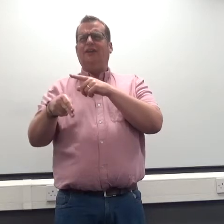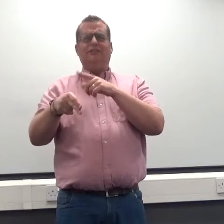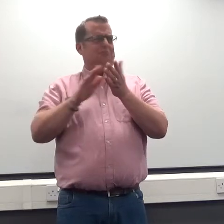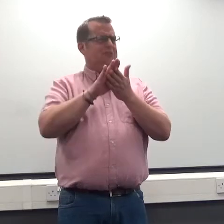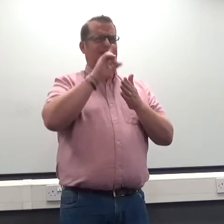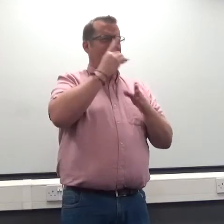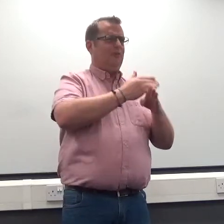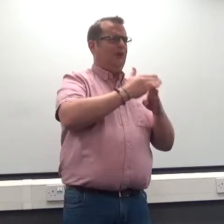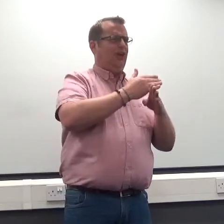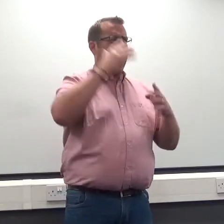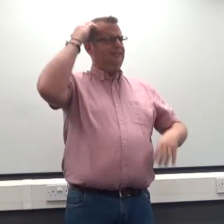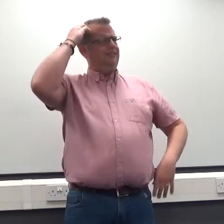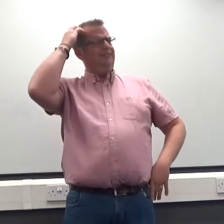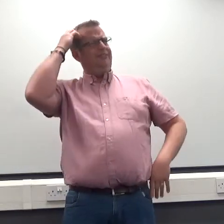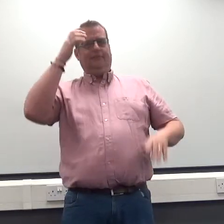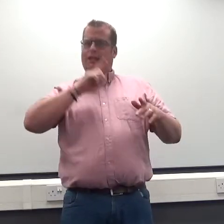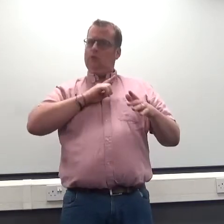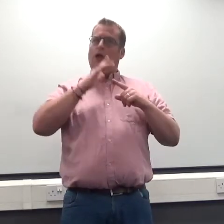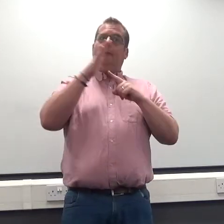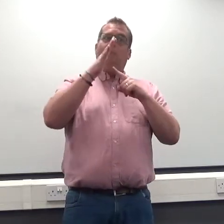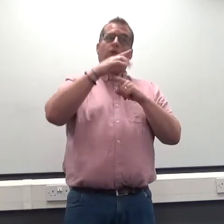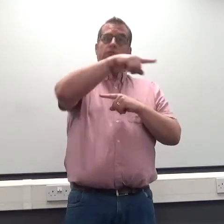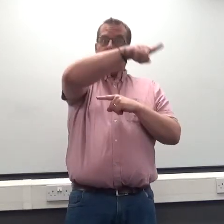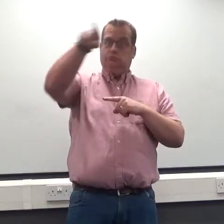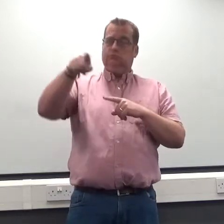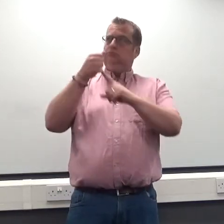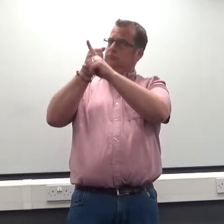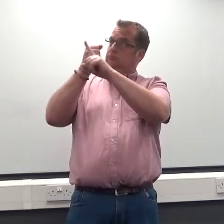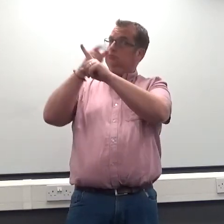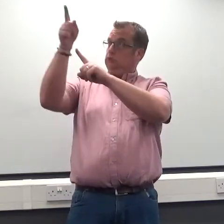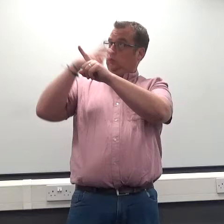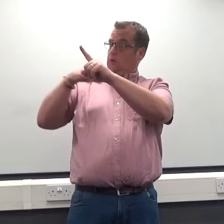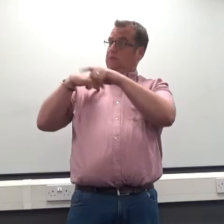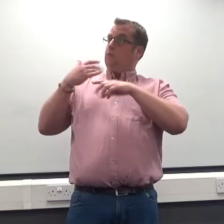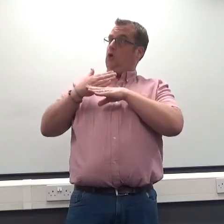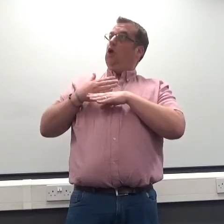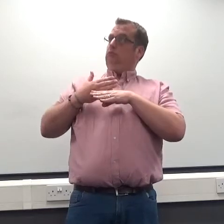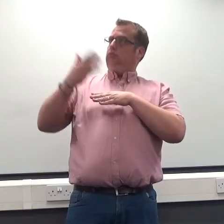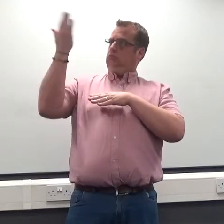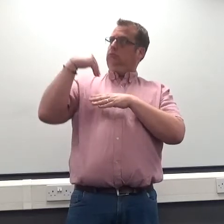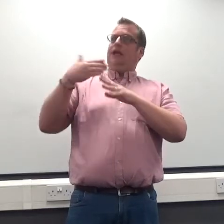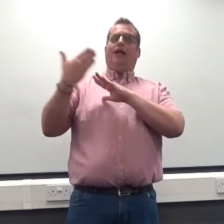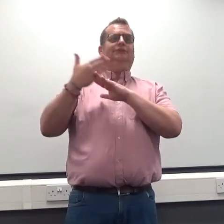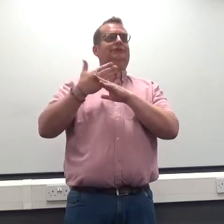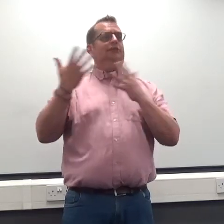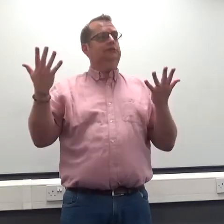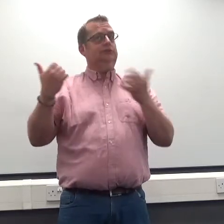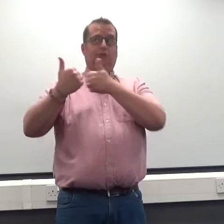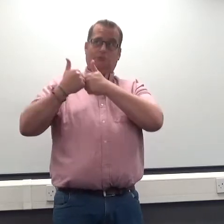worried about not working and so on, but just think that there is access to work opportunities, access to work out there so that you